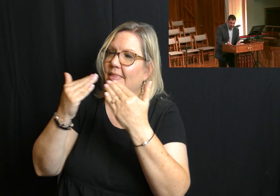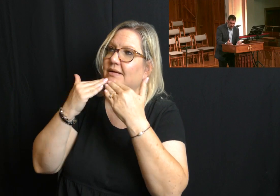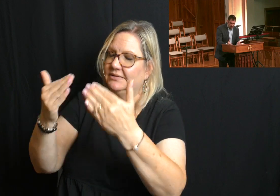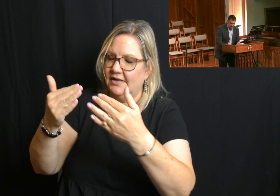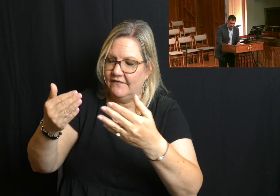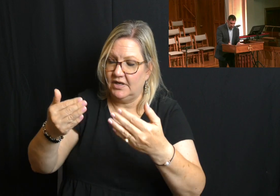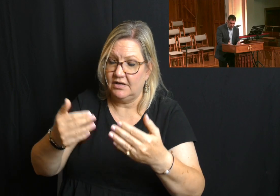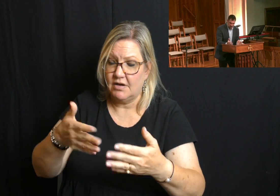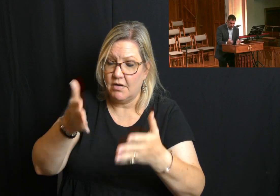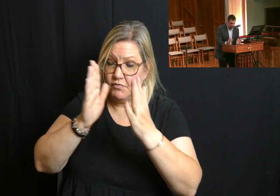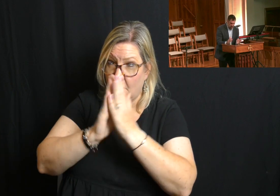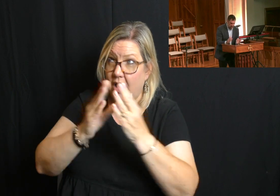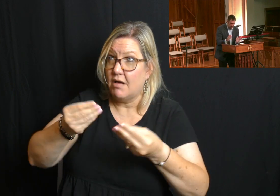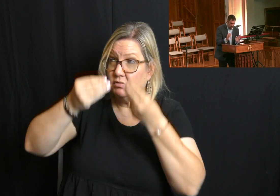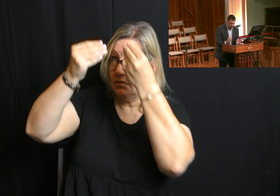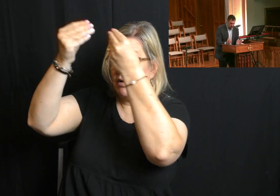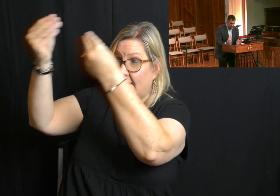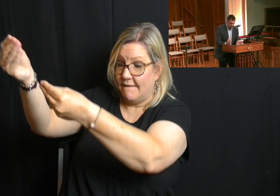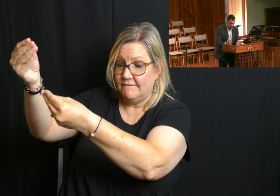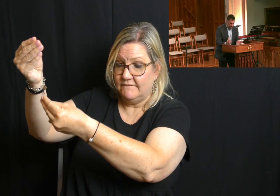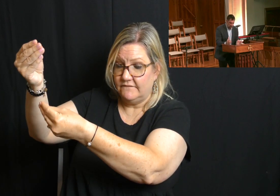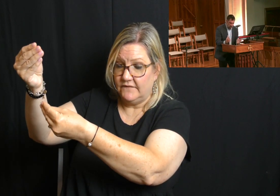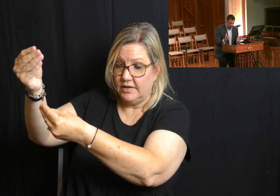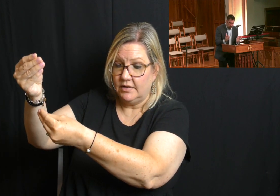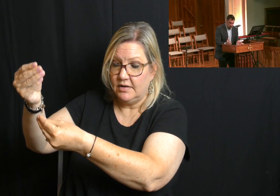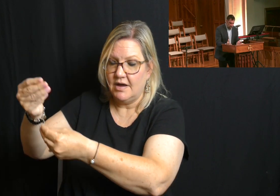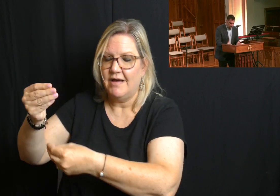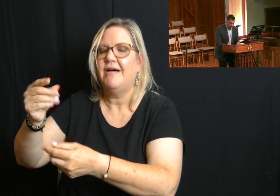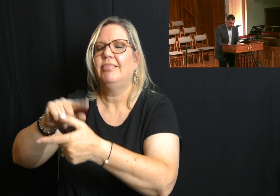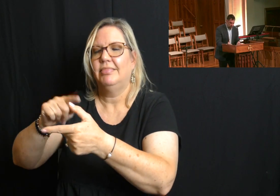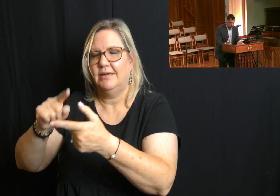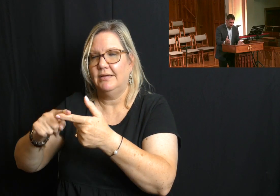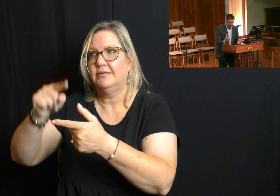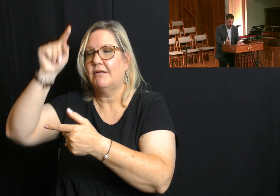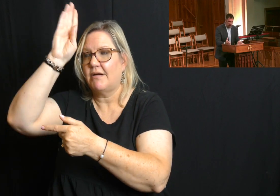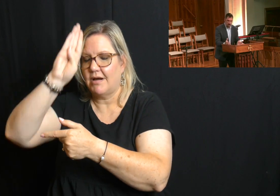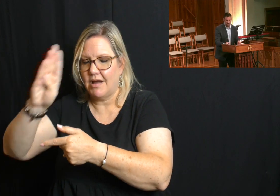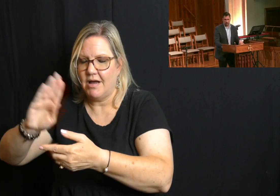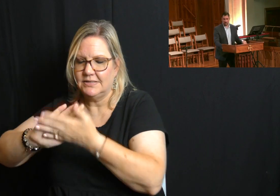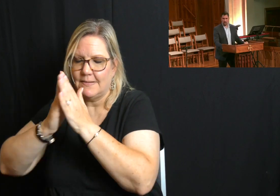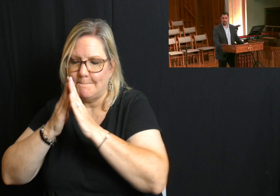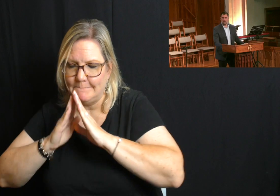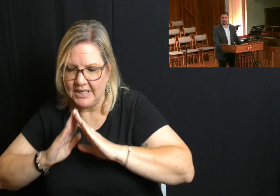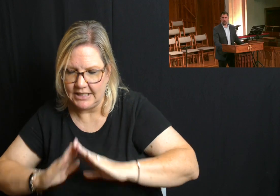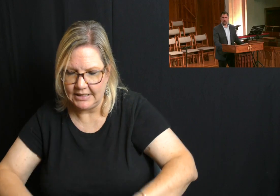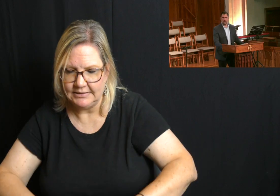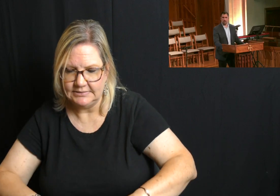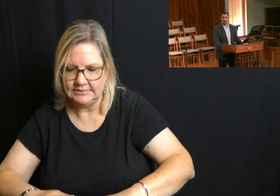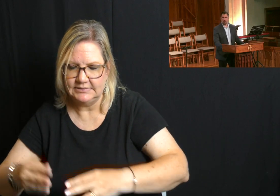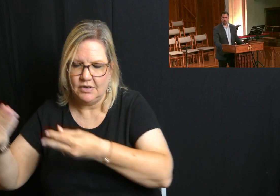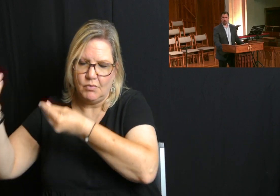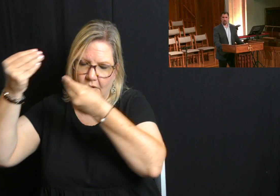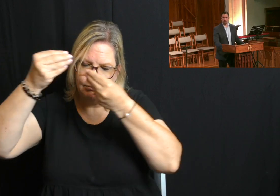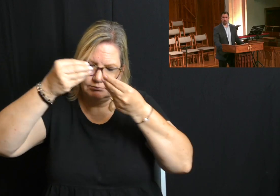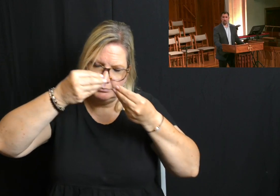the peace of God, which transcends all understanding, will guard your hearts and your minds in Jesus